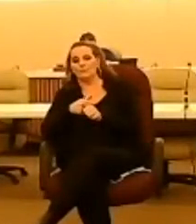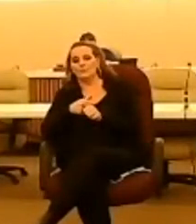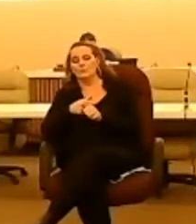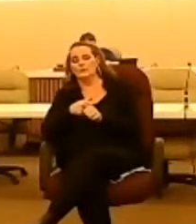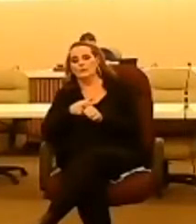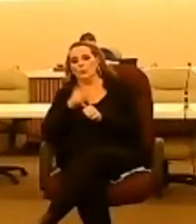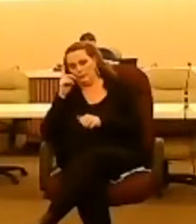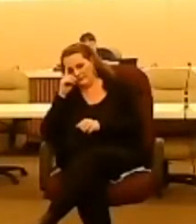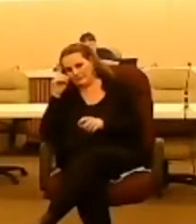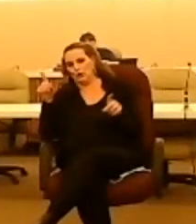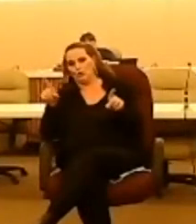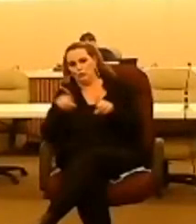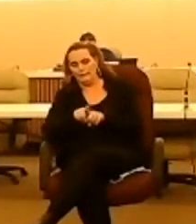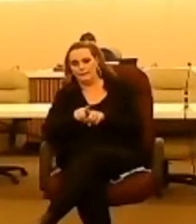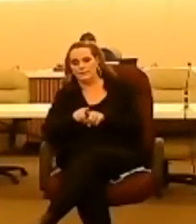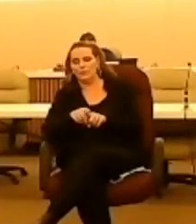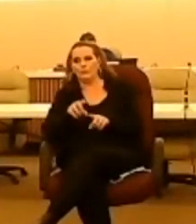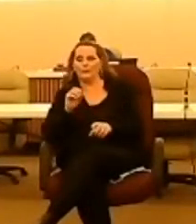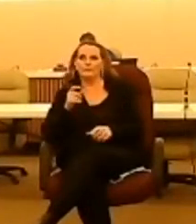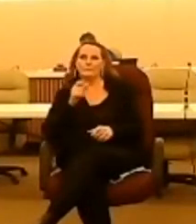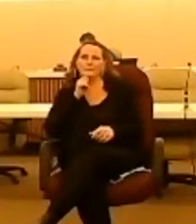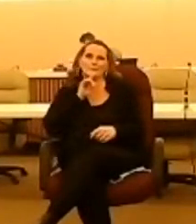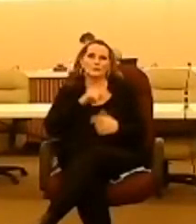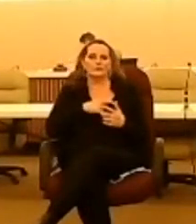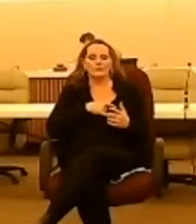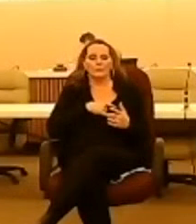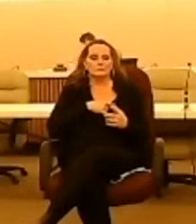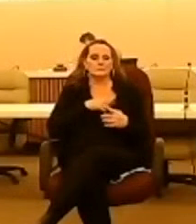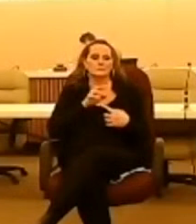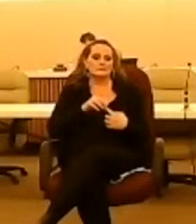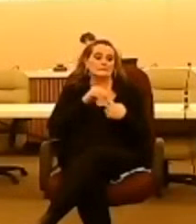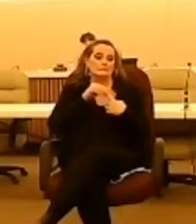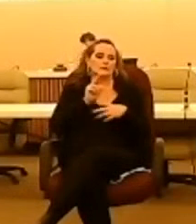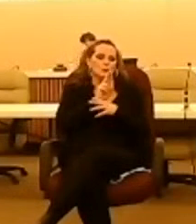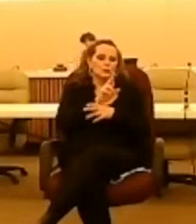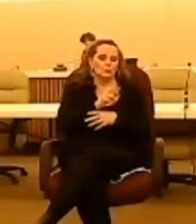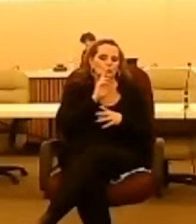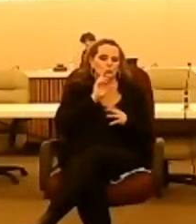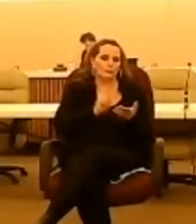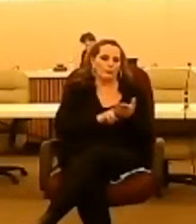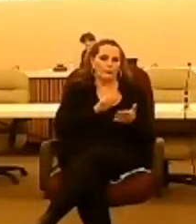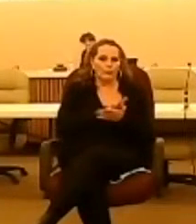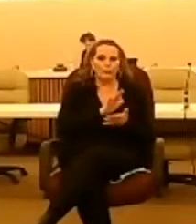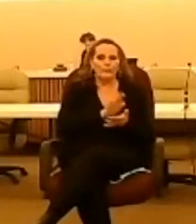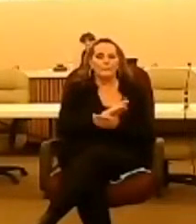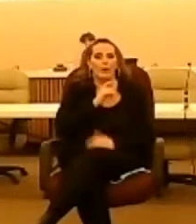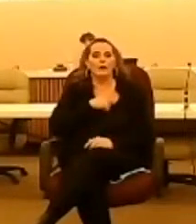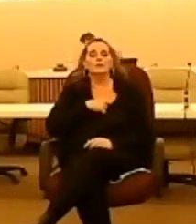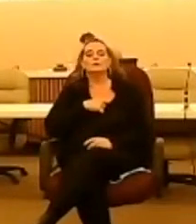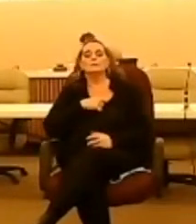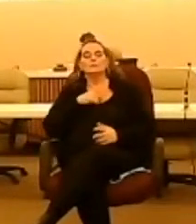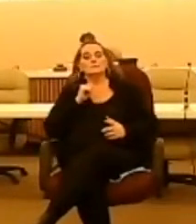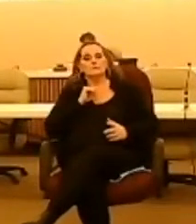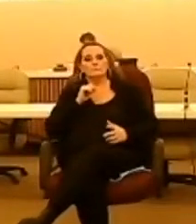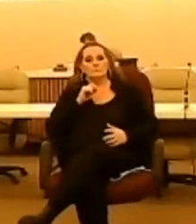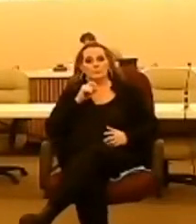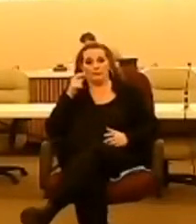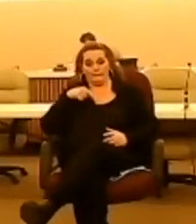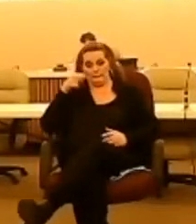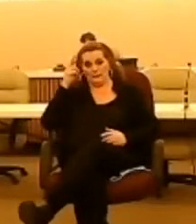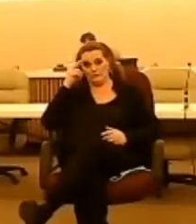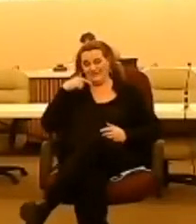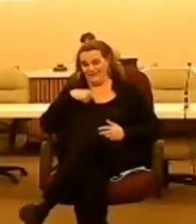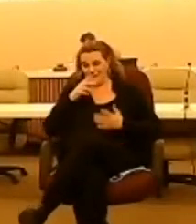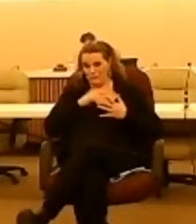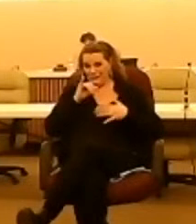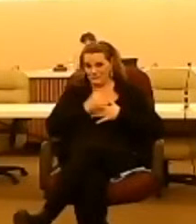special, or I don't know if it was a special use permit, but of the approval of this project, that if for